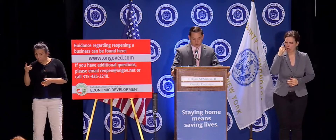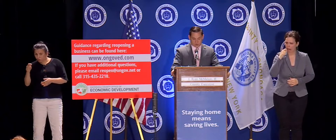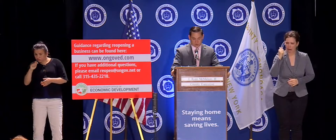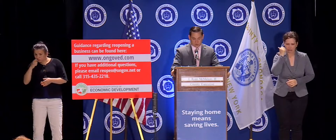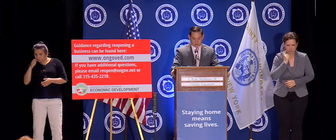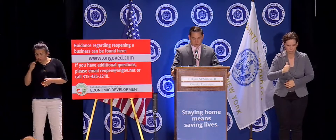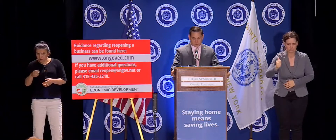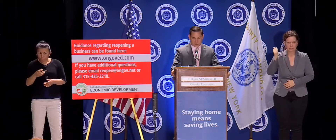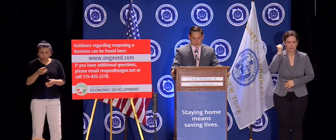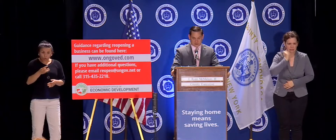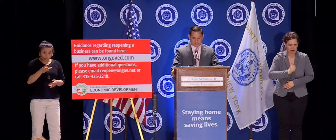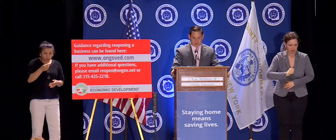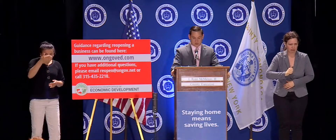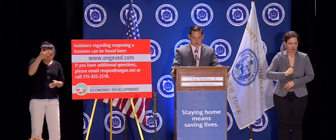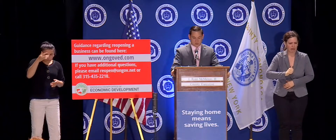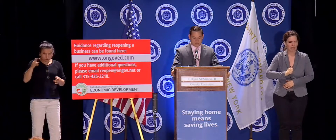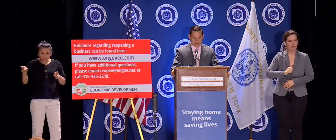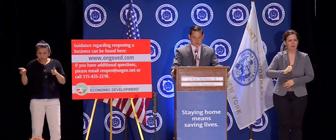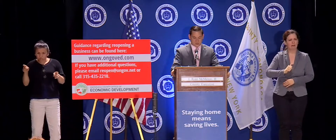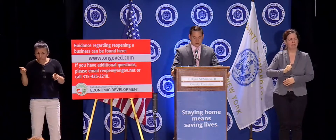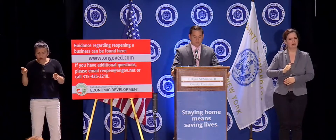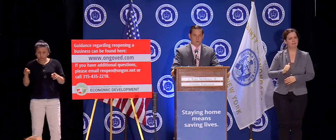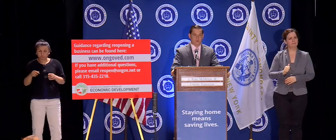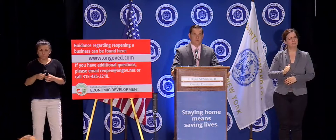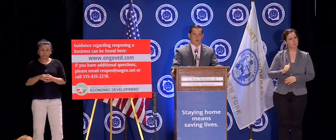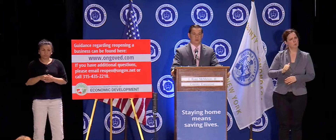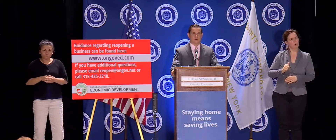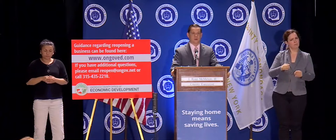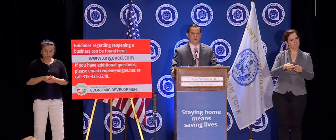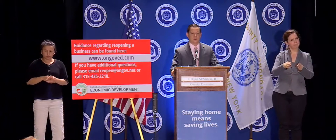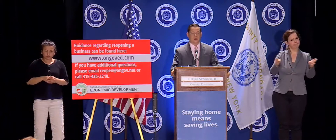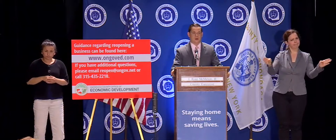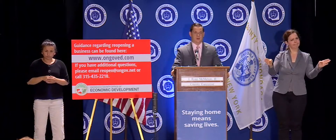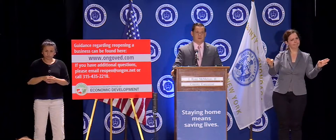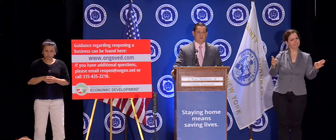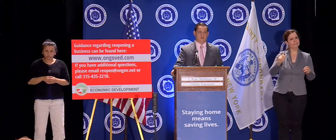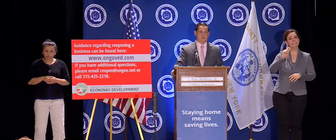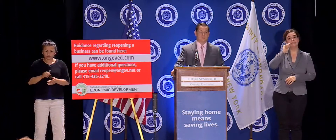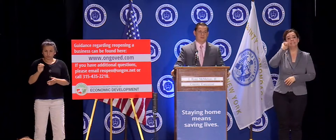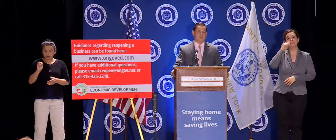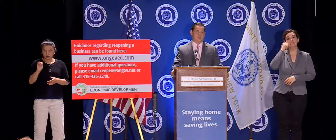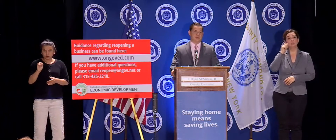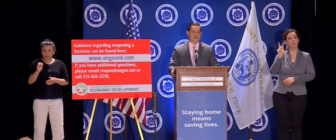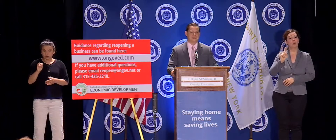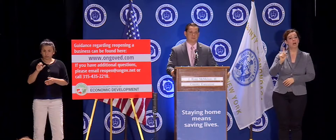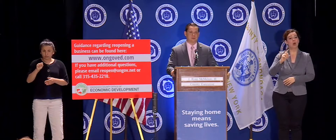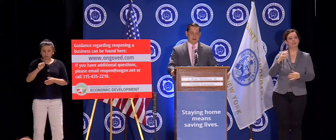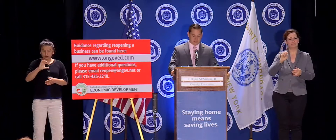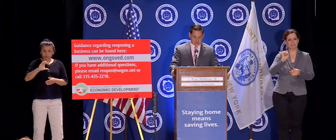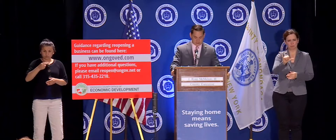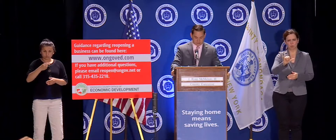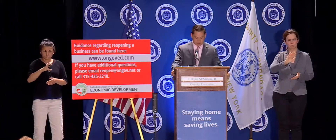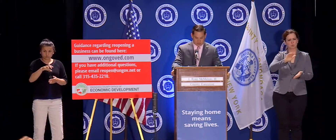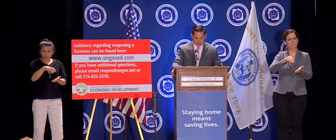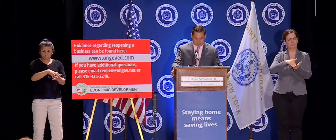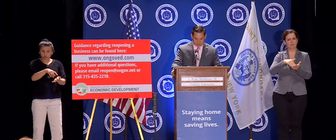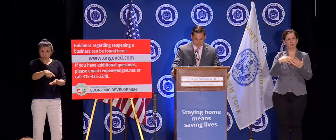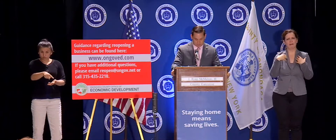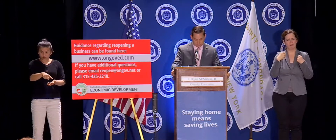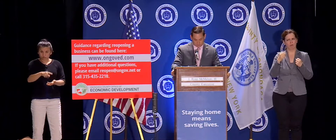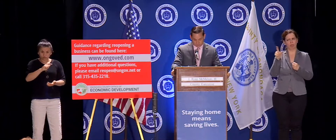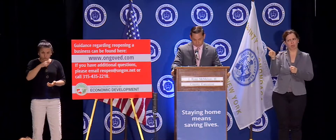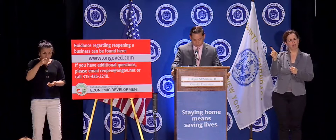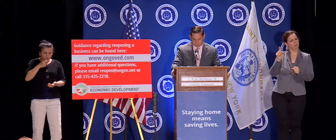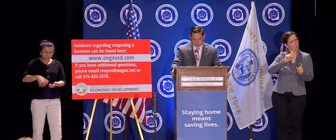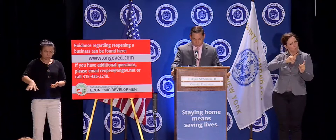We will be doing universal testing at the Syracuse Community Health Center moving forward. So that's asymptomatic and symptomatic